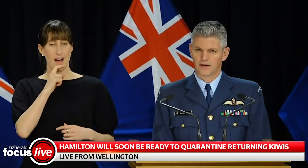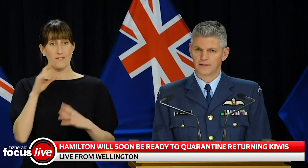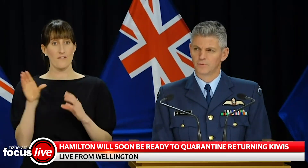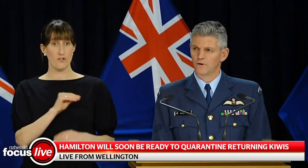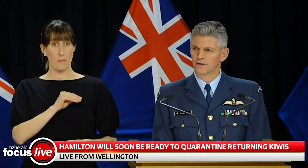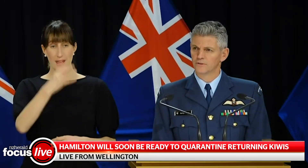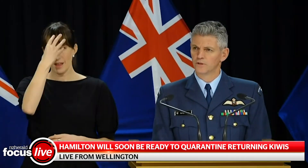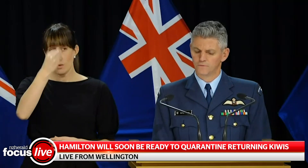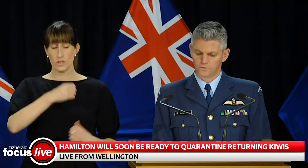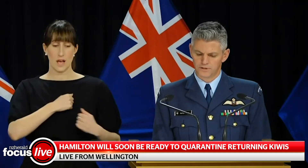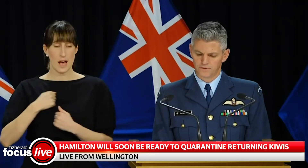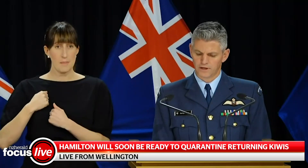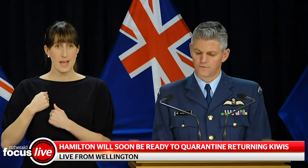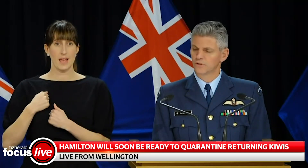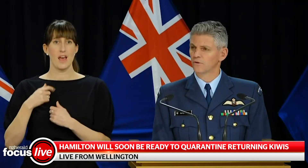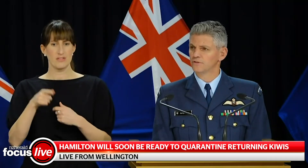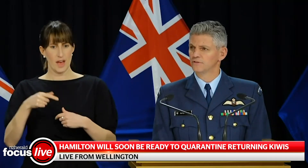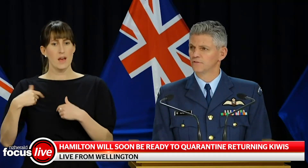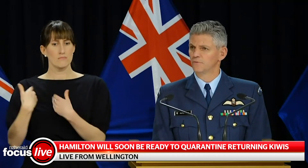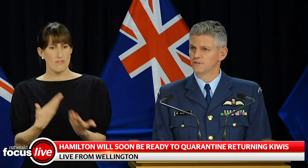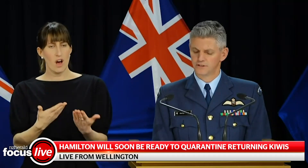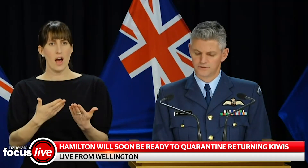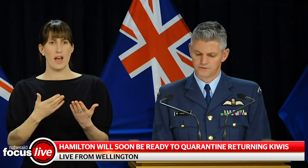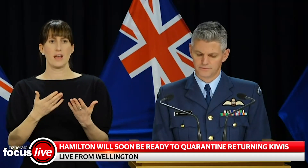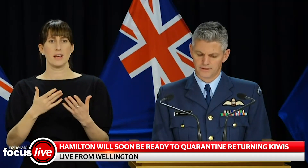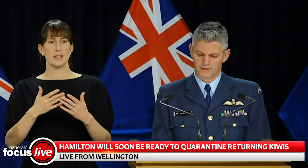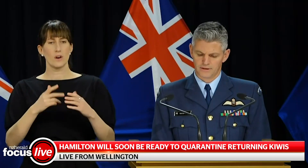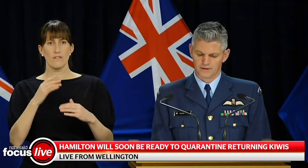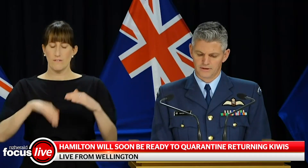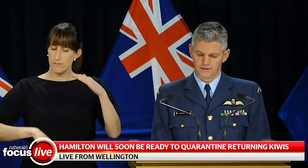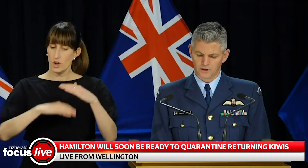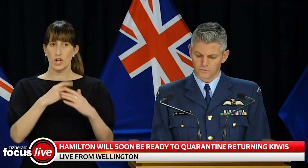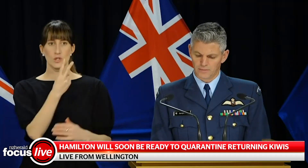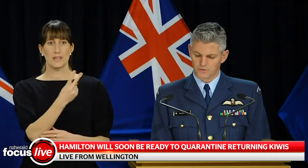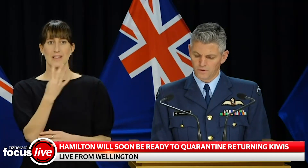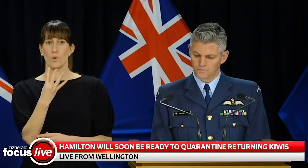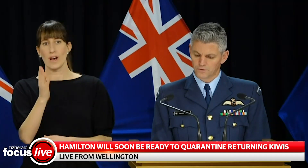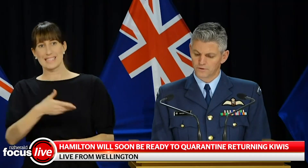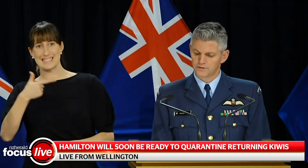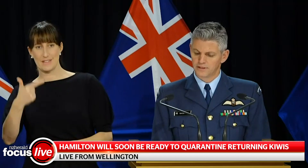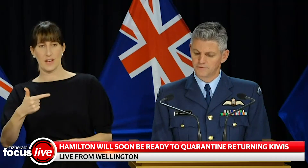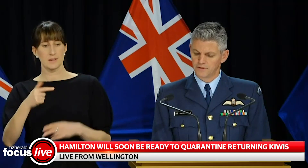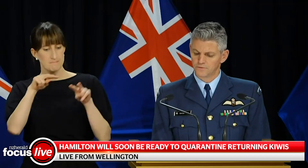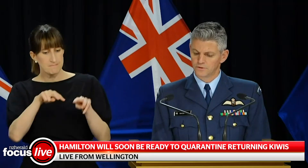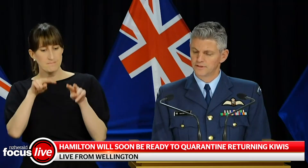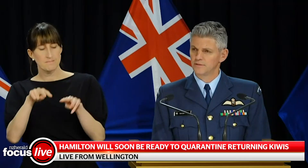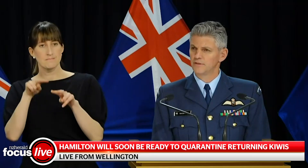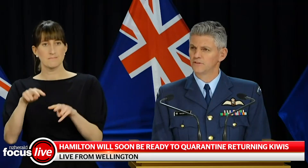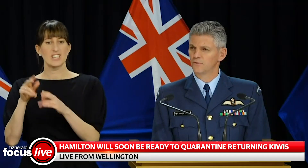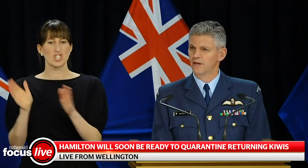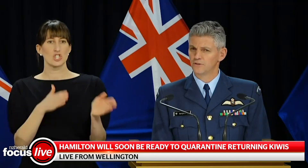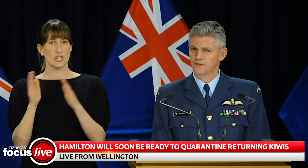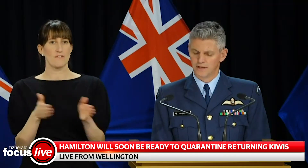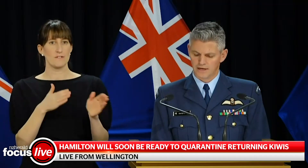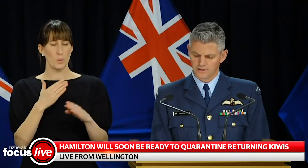facilities, and they're providing 24/7 coverage across shift rotations. The total number involved across the Defence Force system